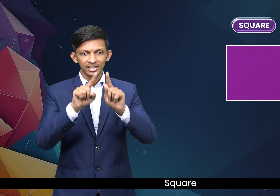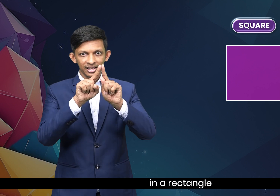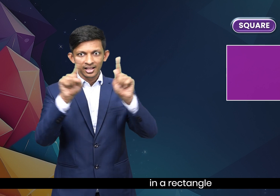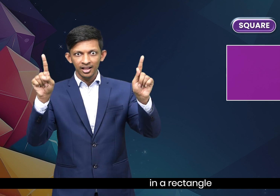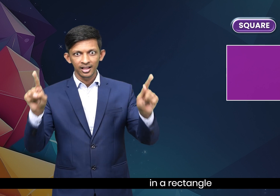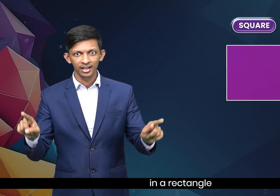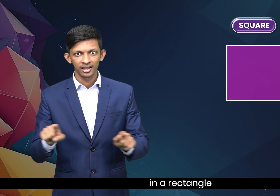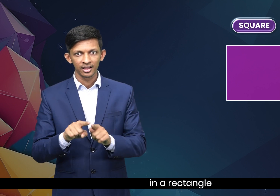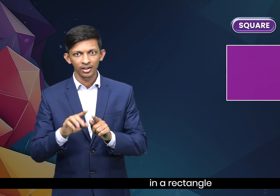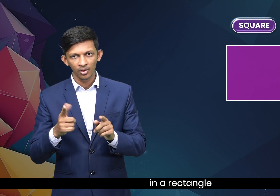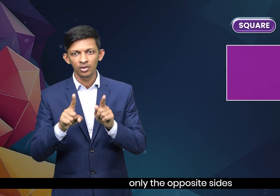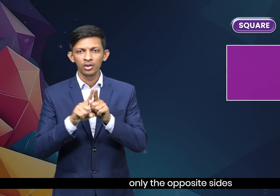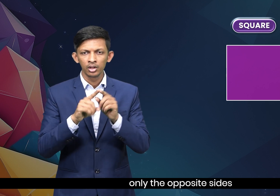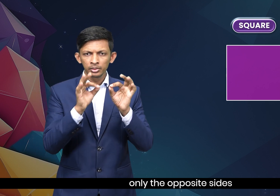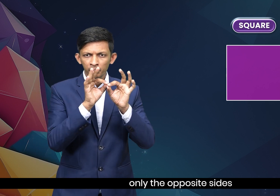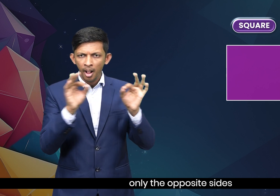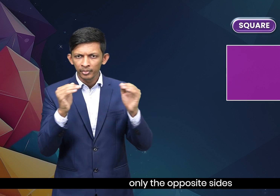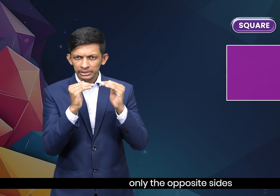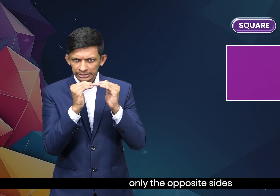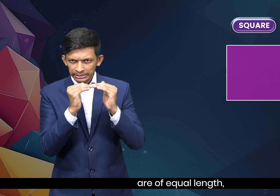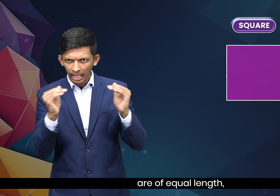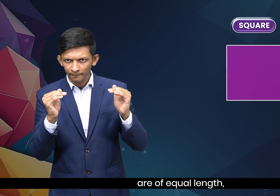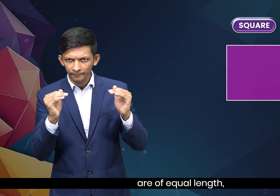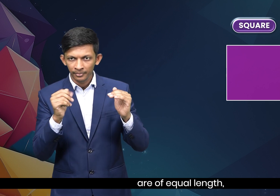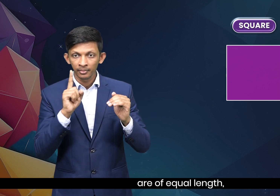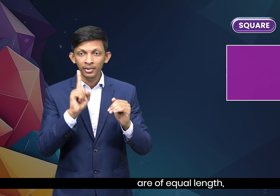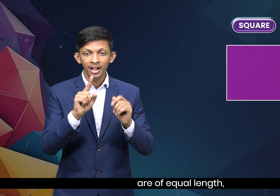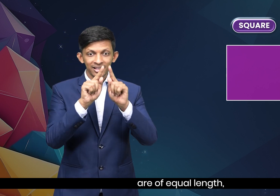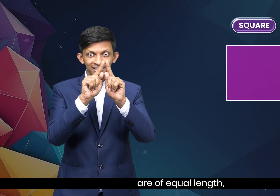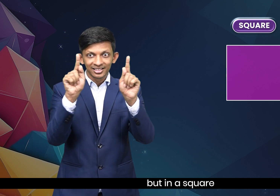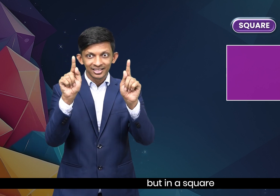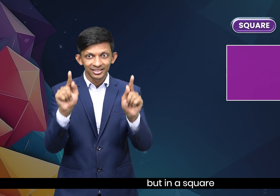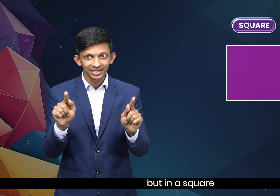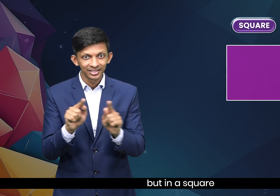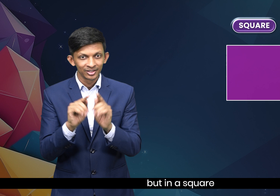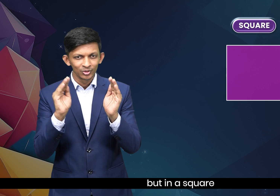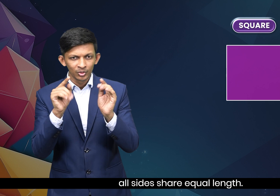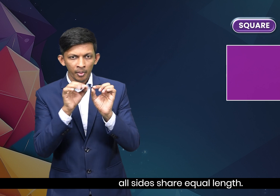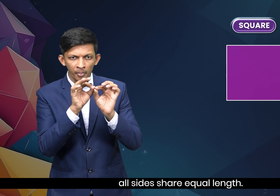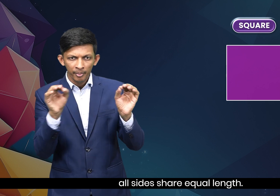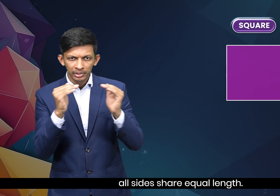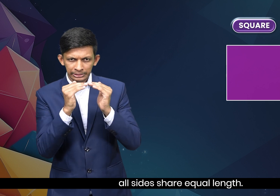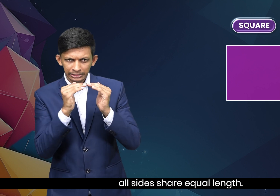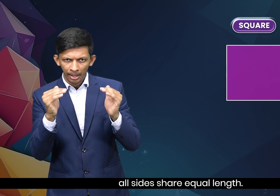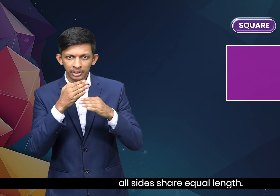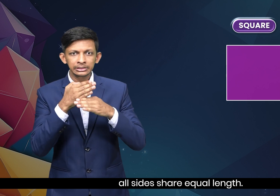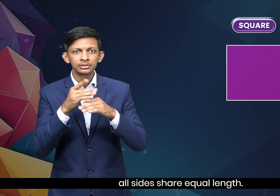In a rectangle, only the opposite sides are of equal length, but in a square, all sides share equal length.